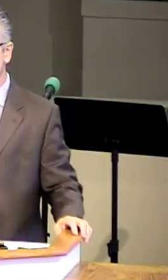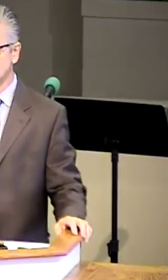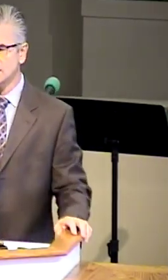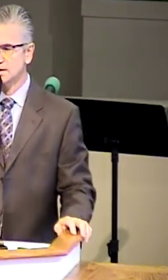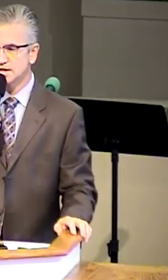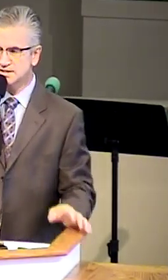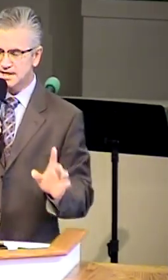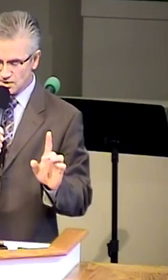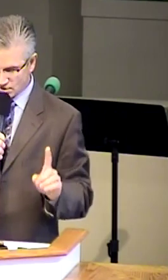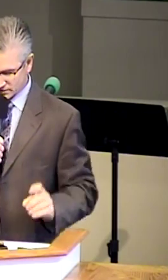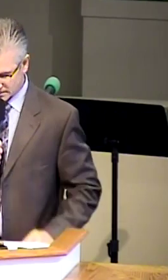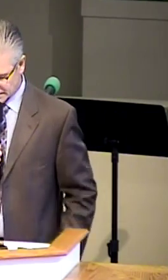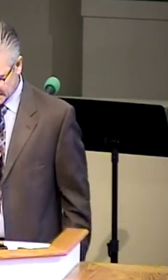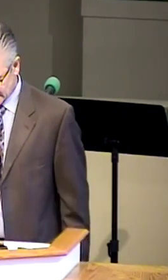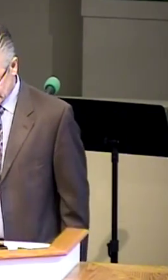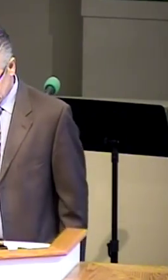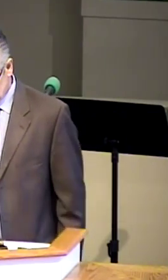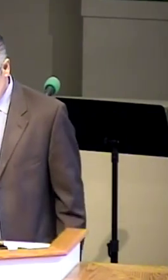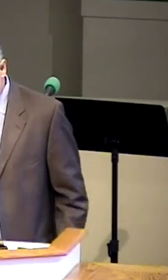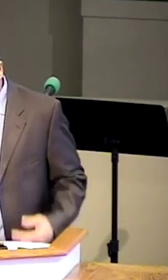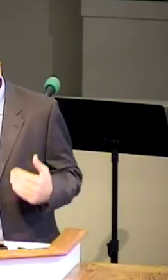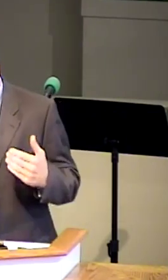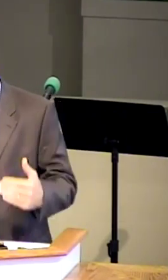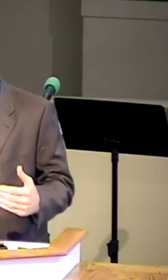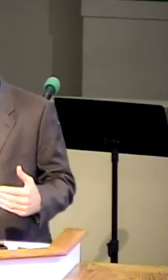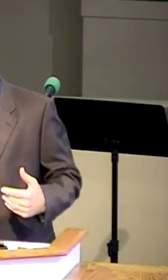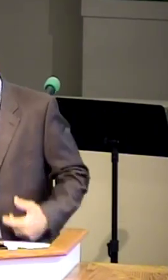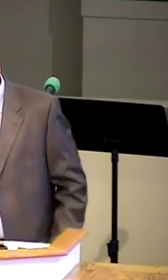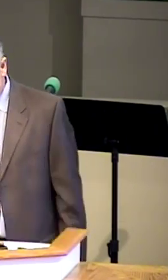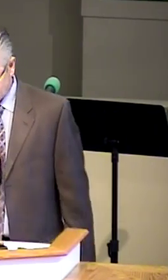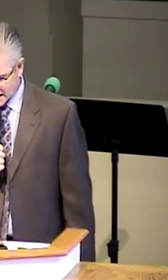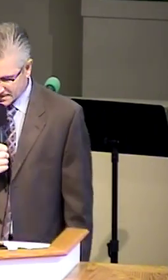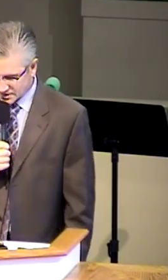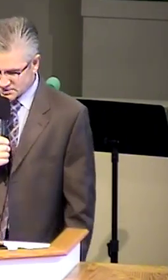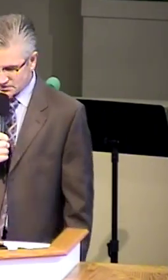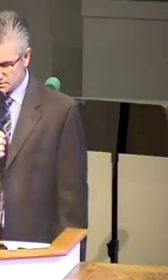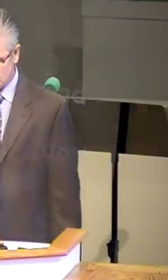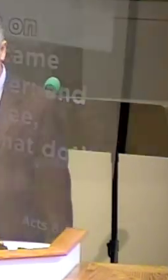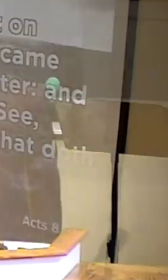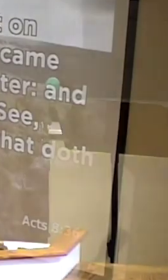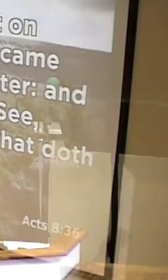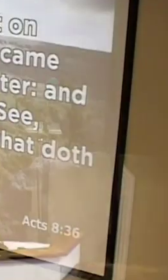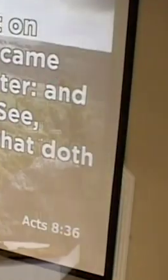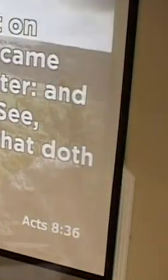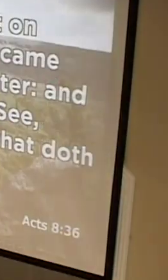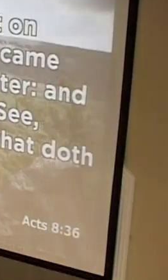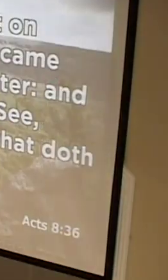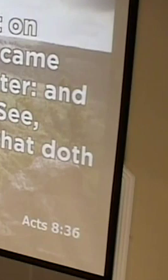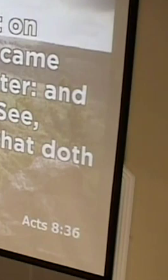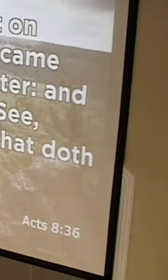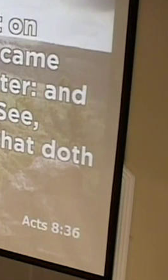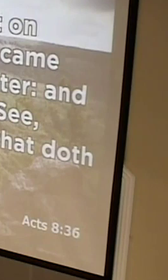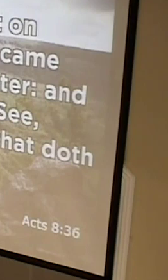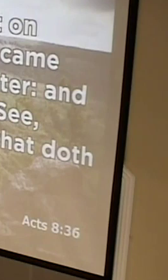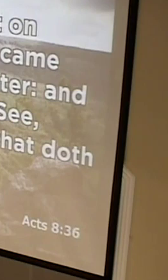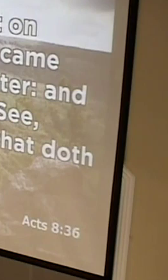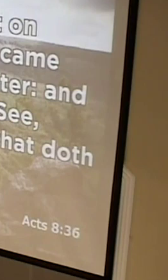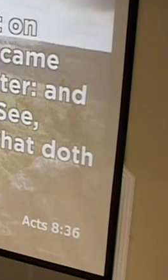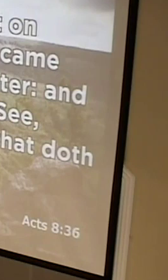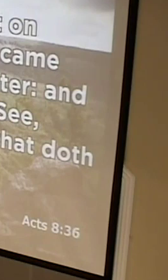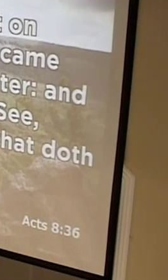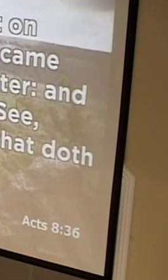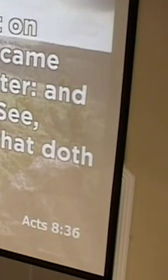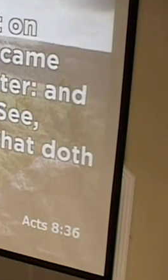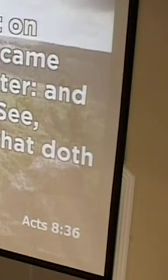story over. It's not over. It says they went on their way, and they came unto a certain water. And the